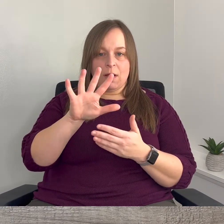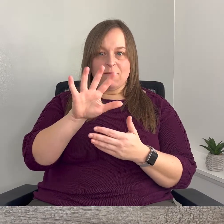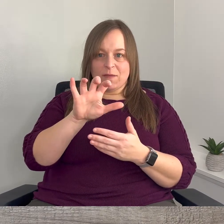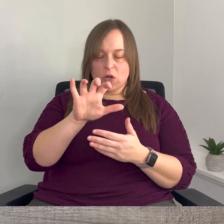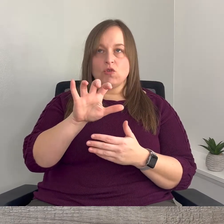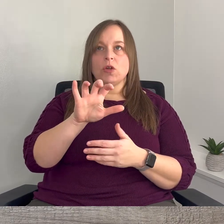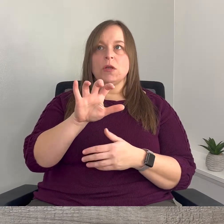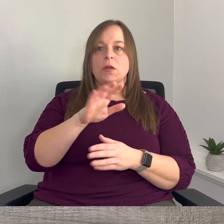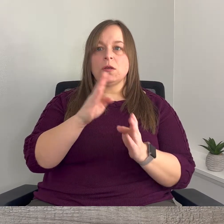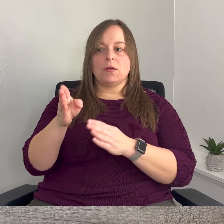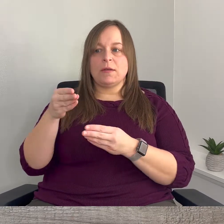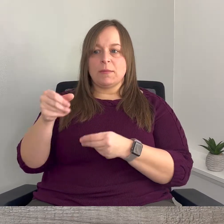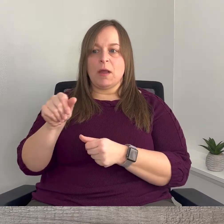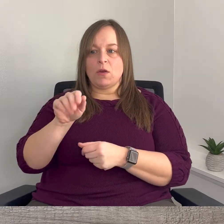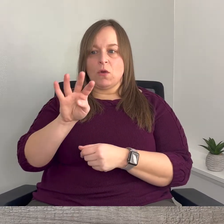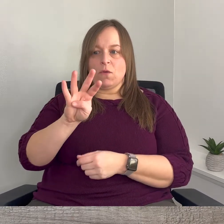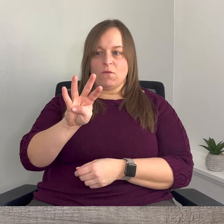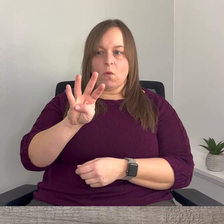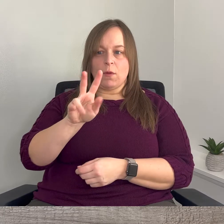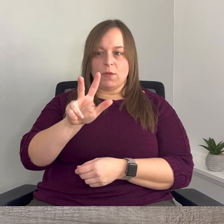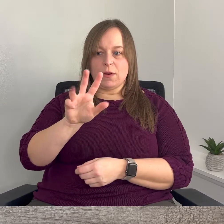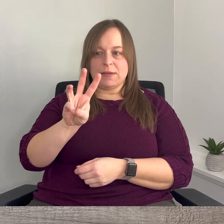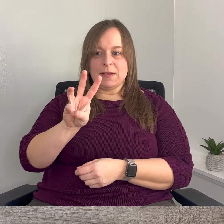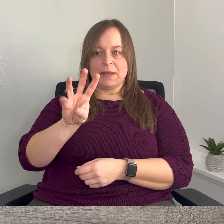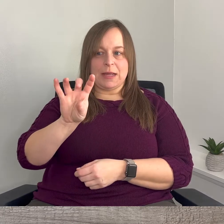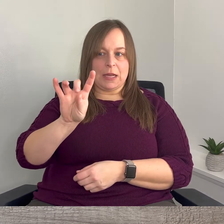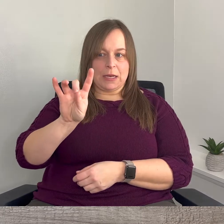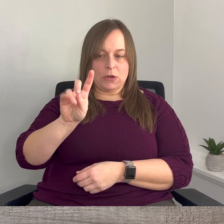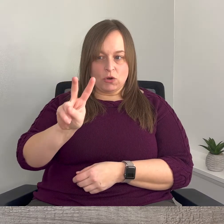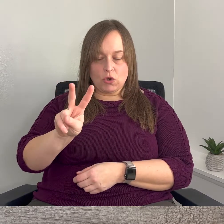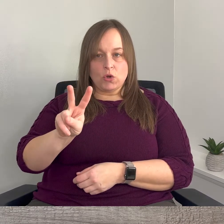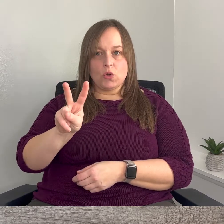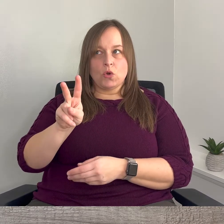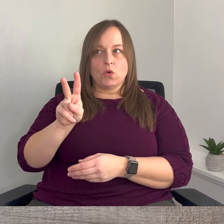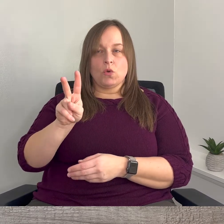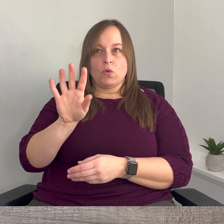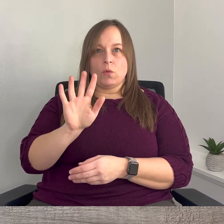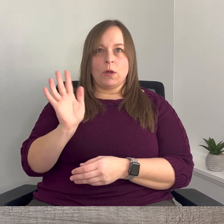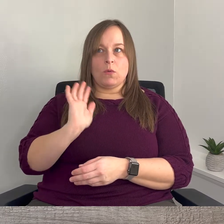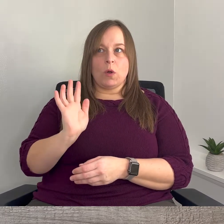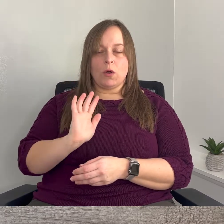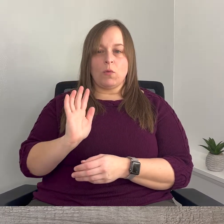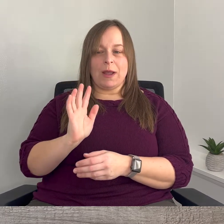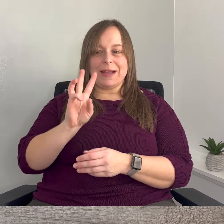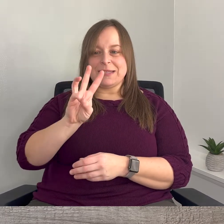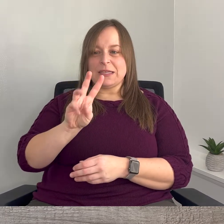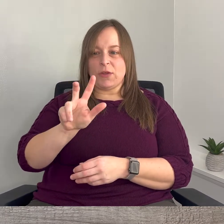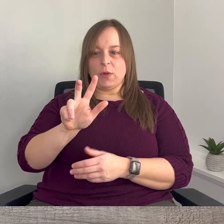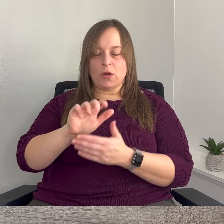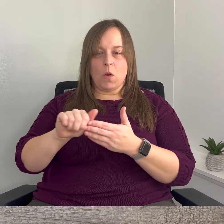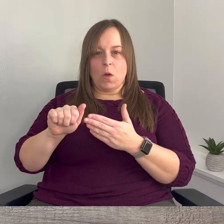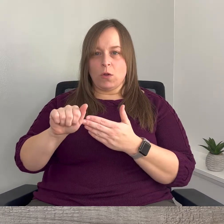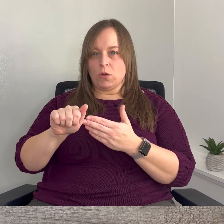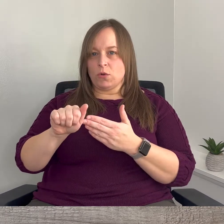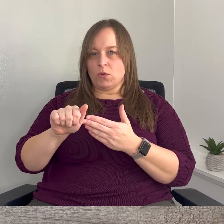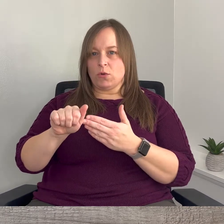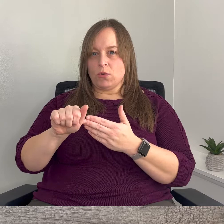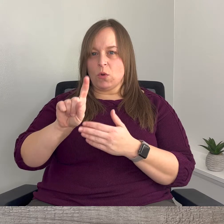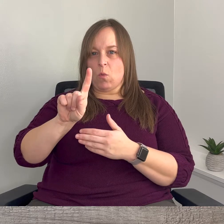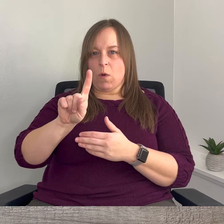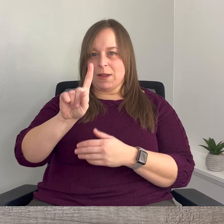budgeted for $500. We spent $436.82. So we had